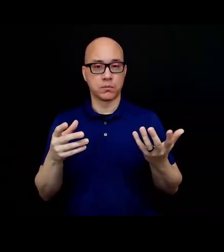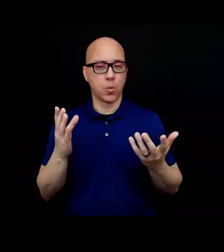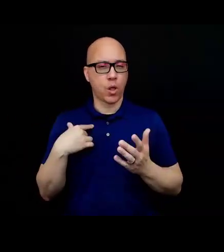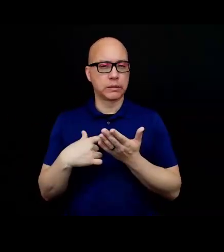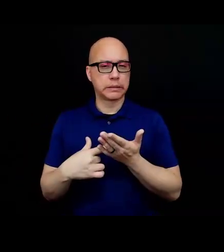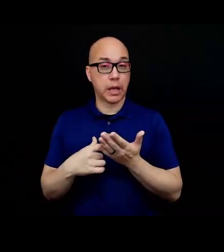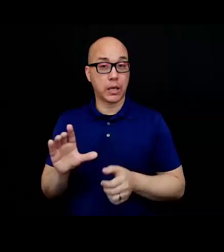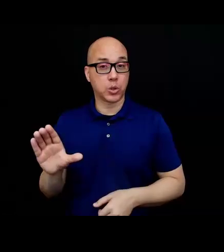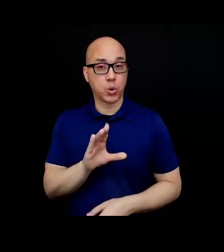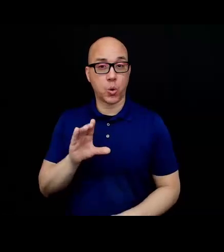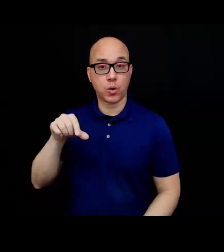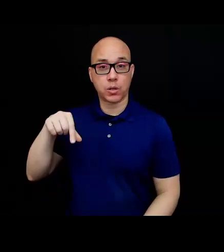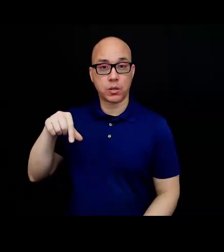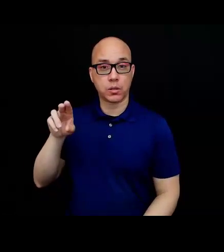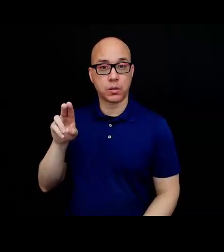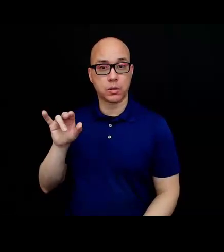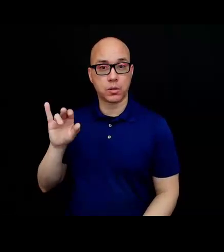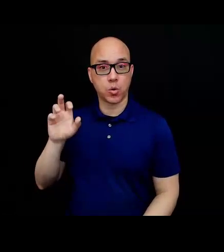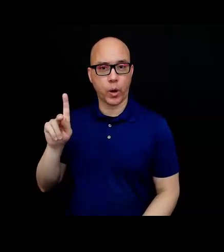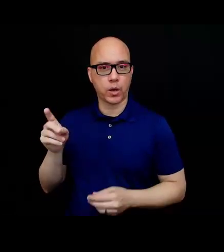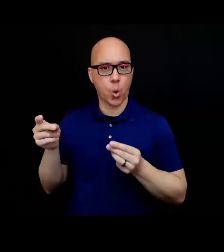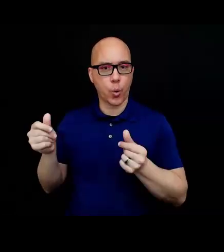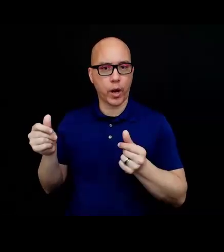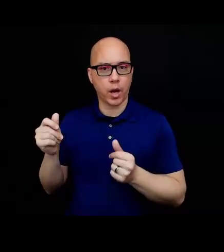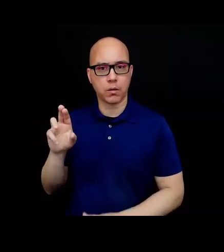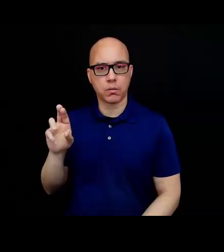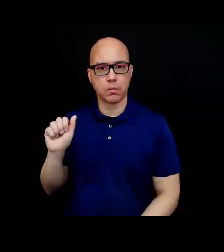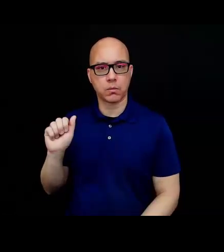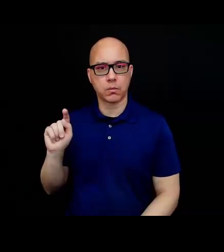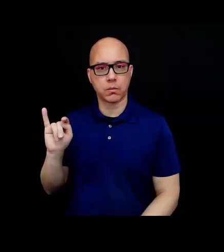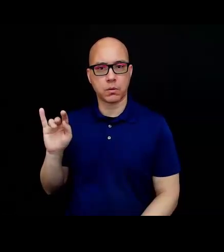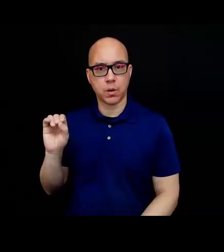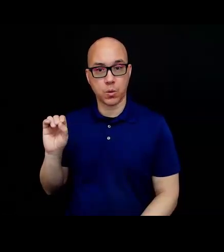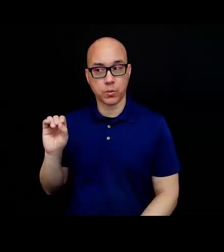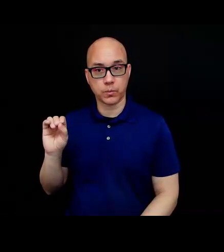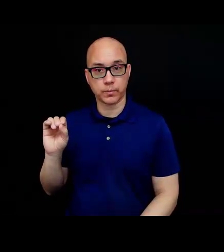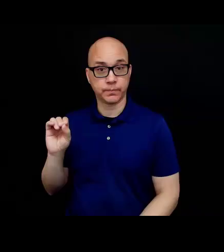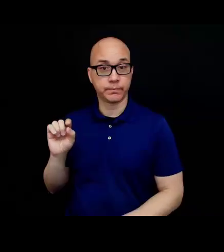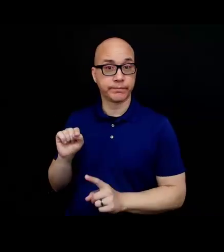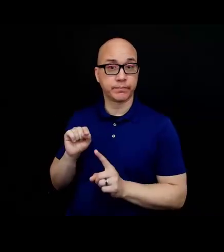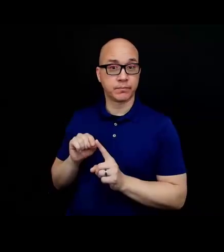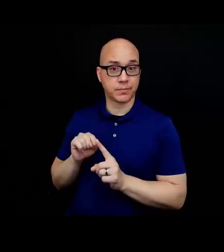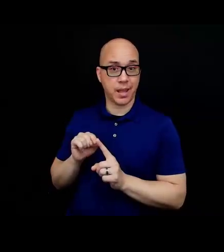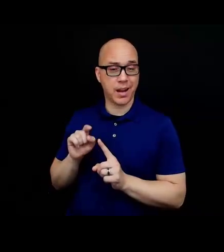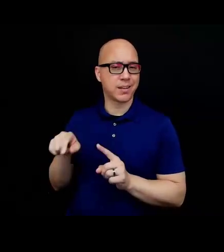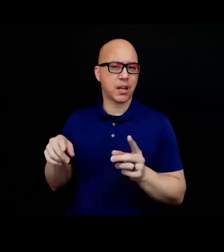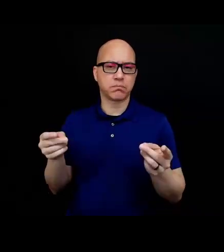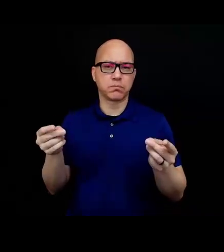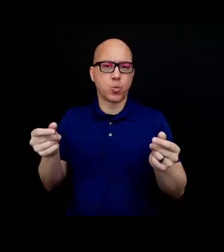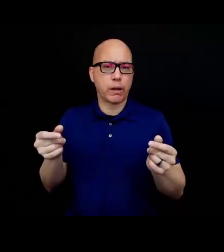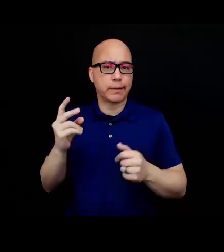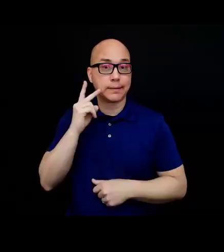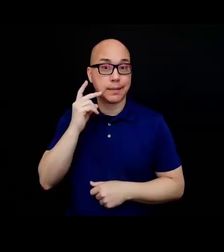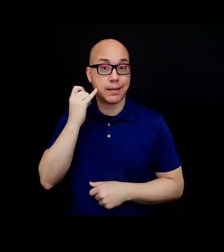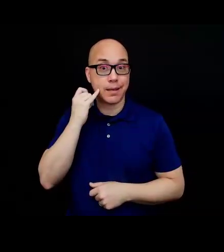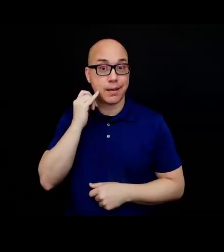ever heard of a quick ratio? Quick ratio is an asset test for estimating at a glance whether your company